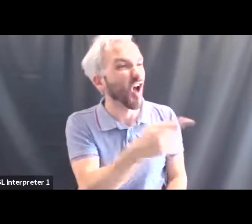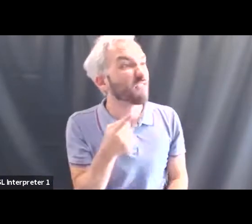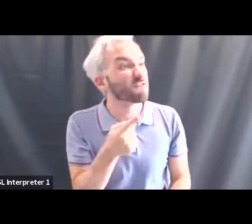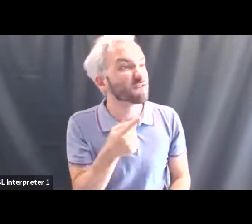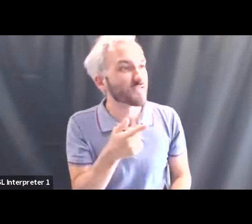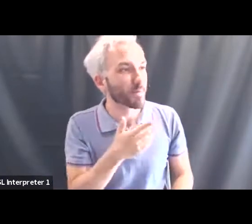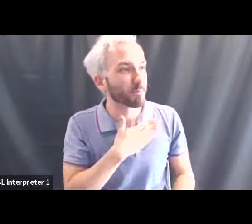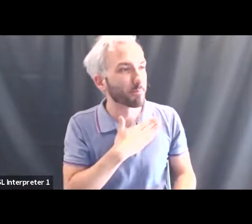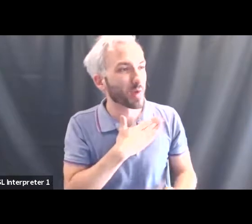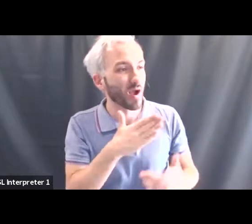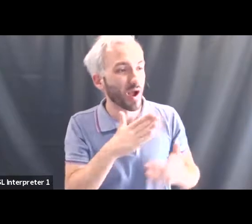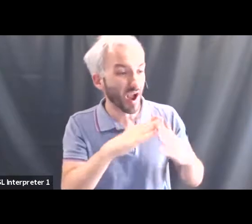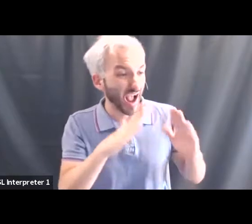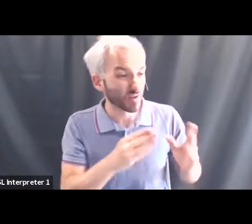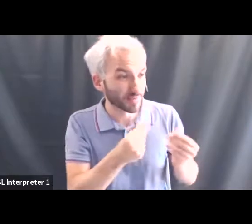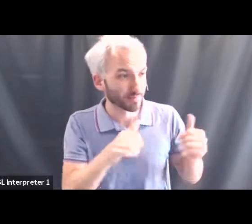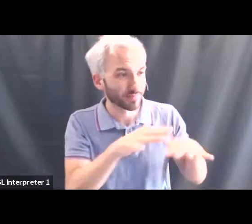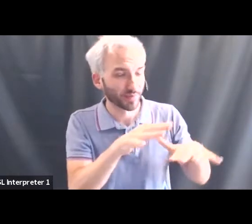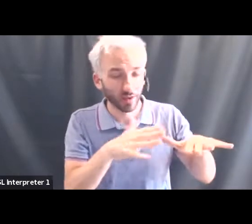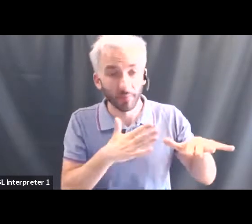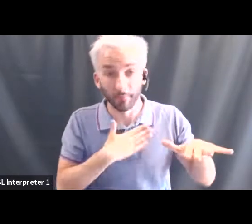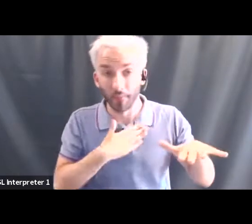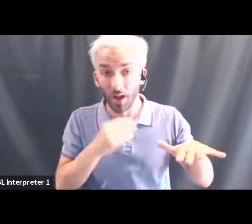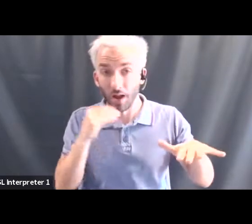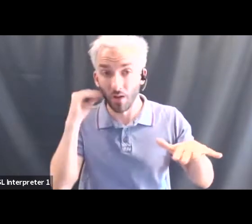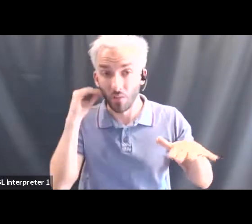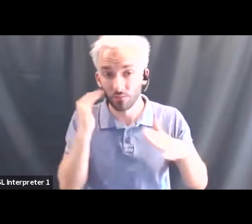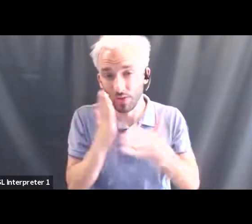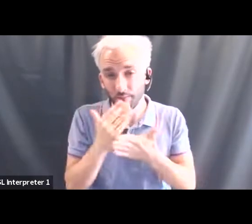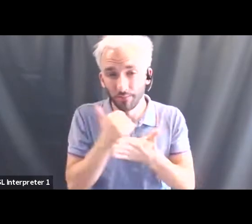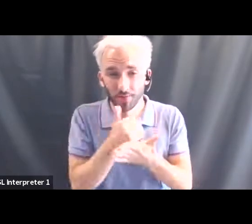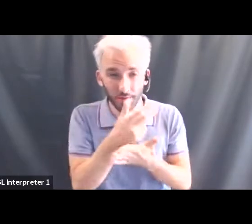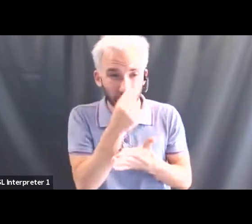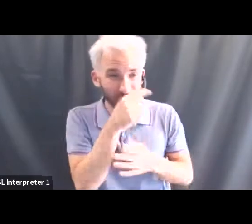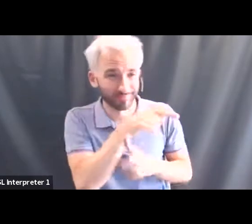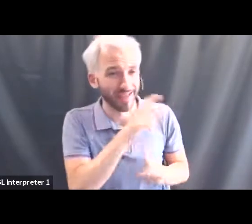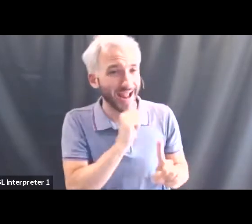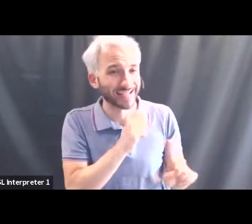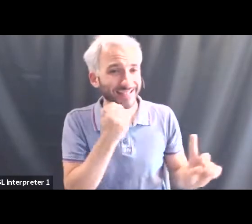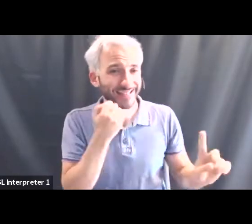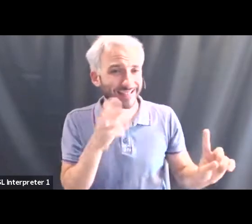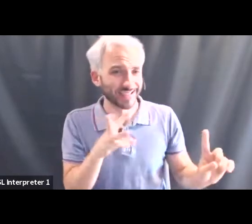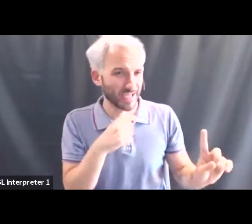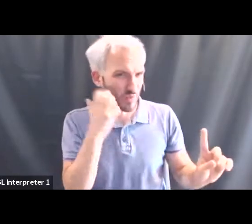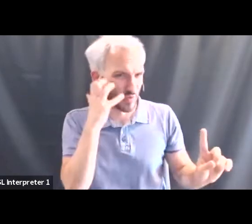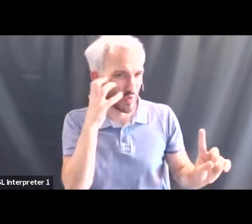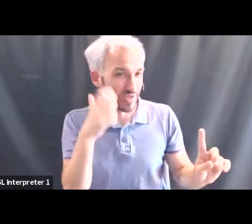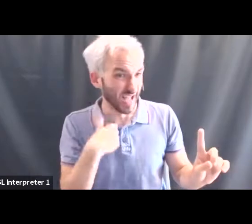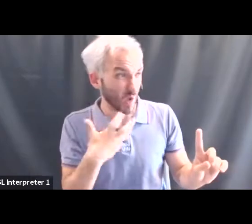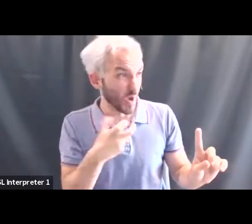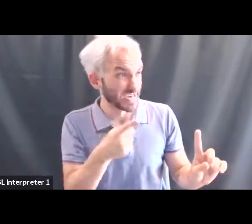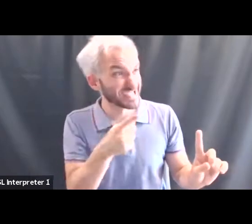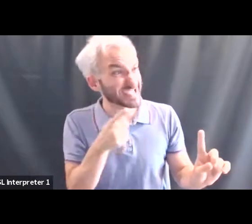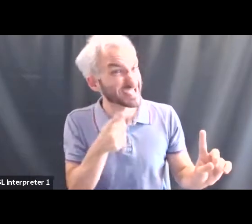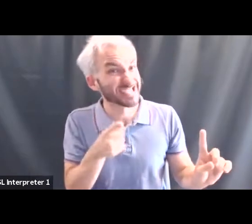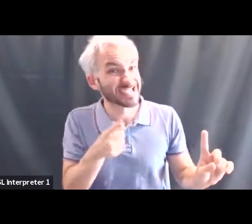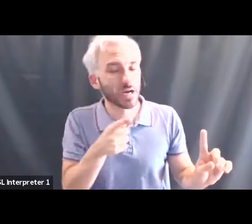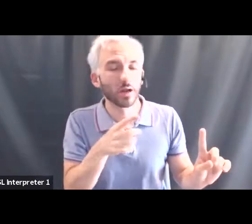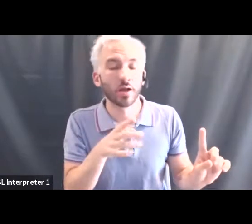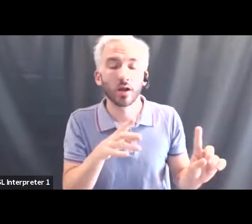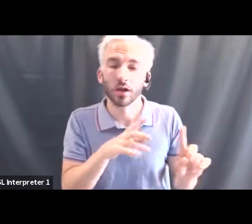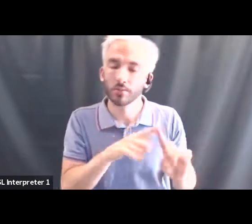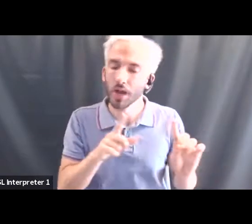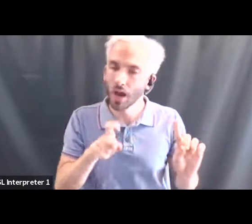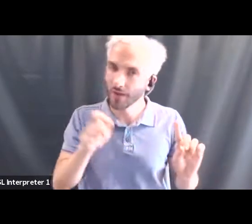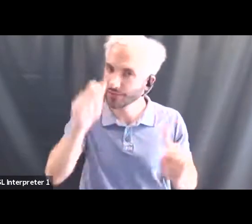hooligan 16-year-olds were being annoying outside of my apartment. But it's worth remembering that they're also more aware of the ills of the world than